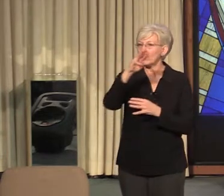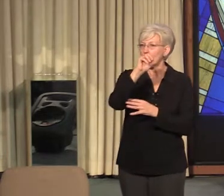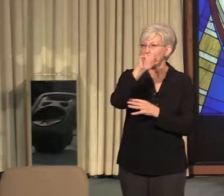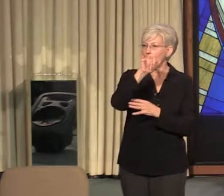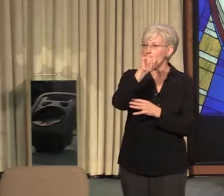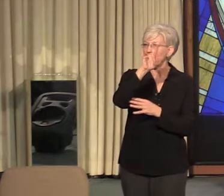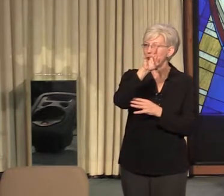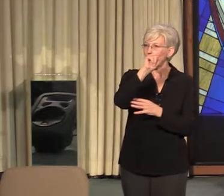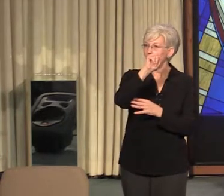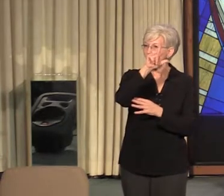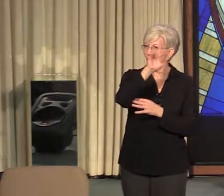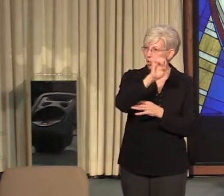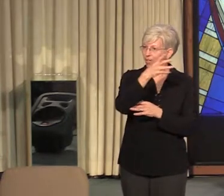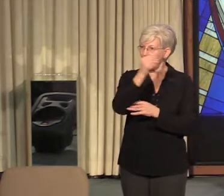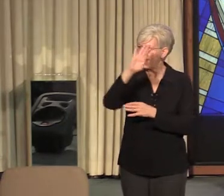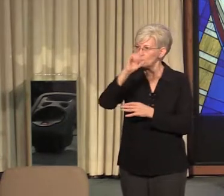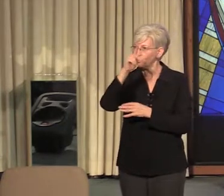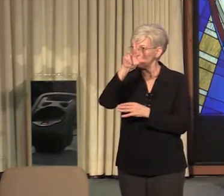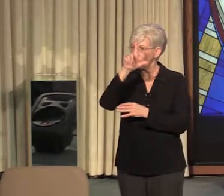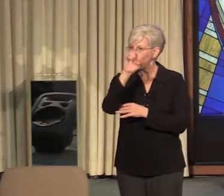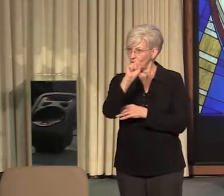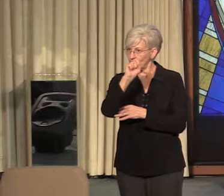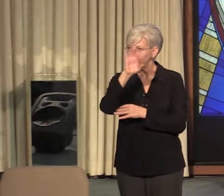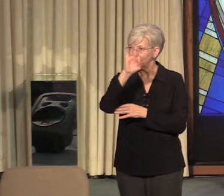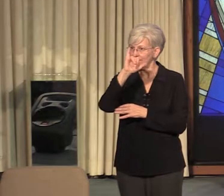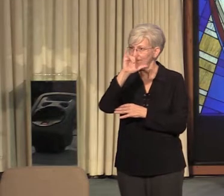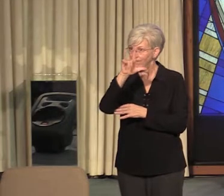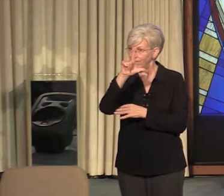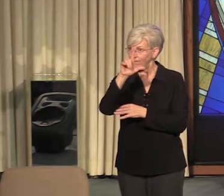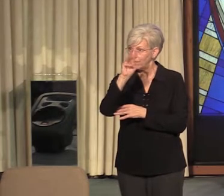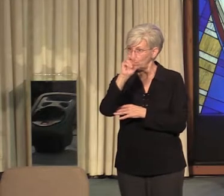their stories are pretty fascinating.